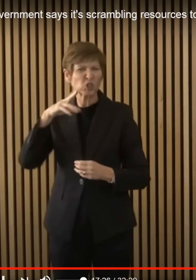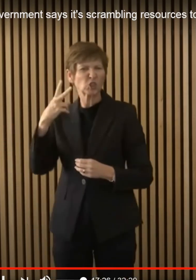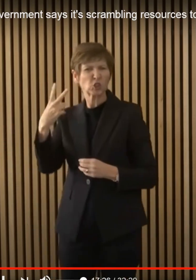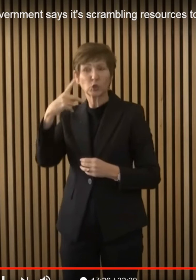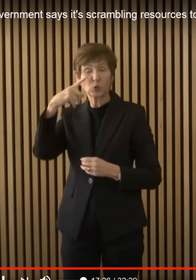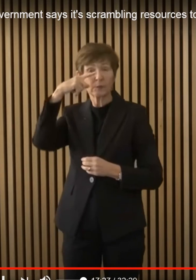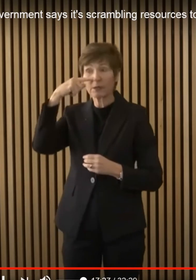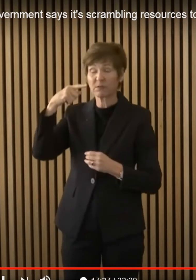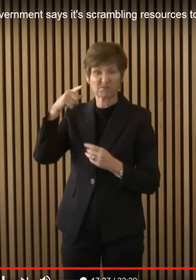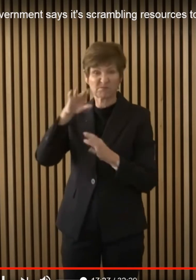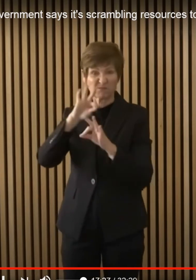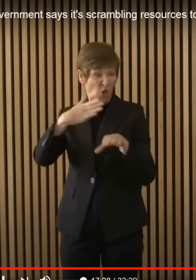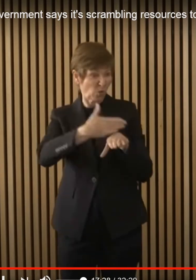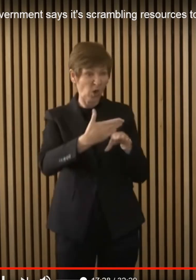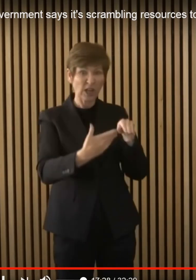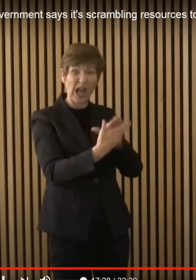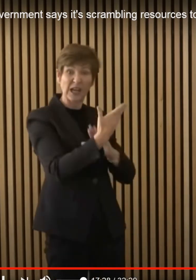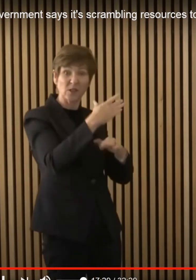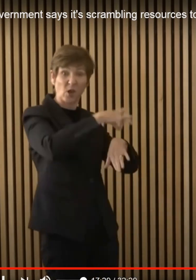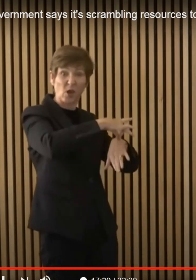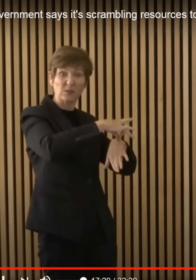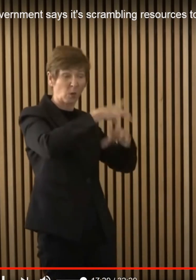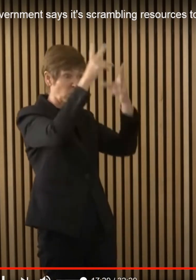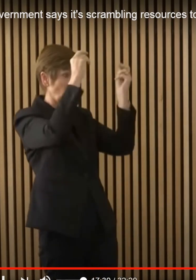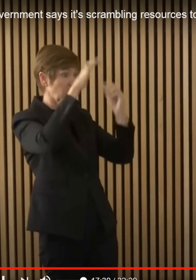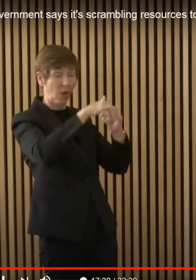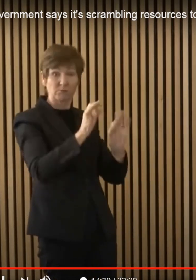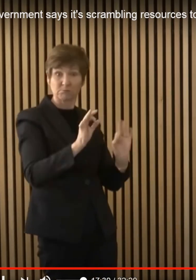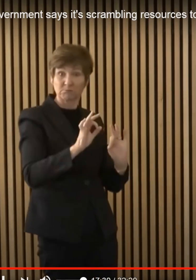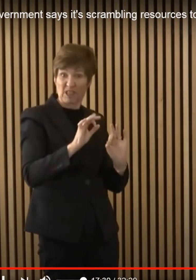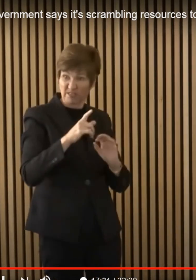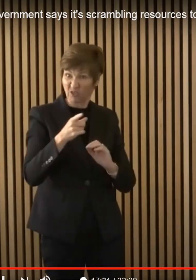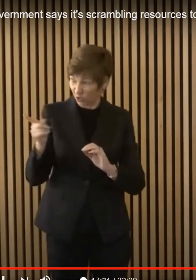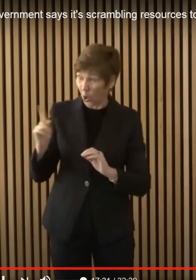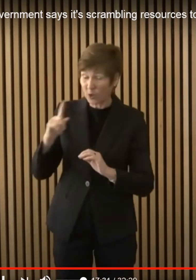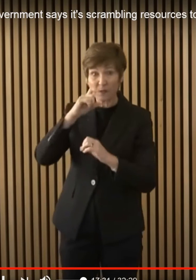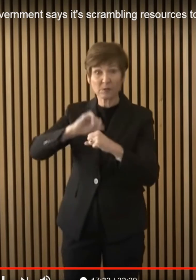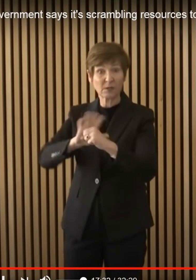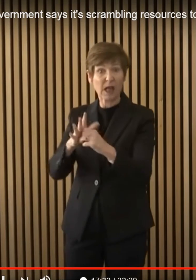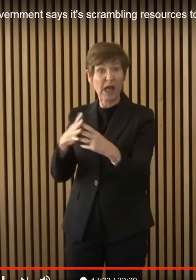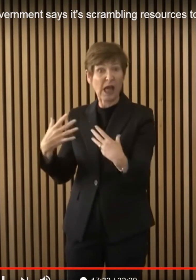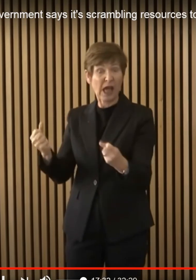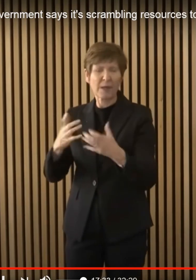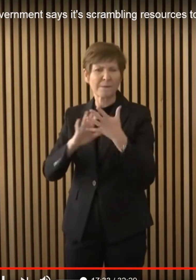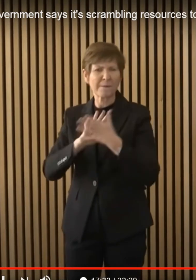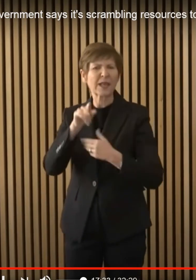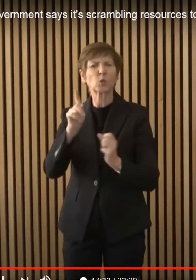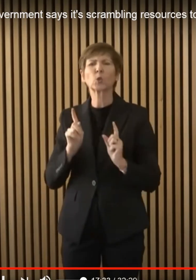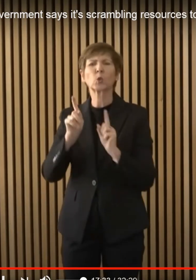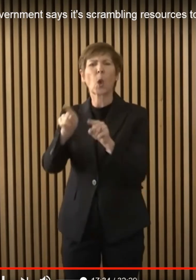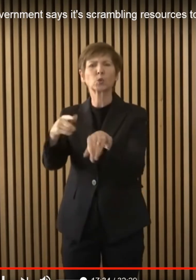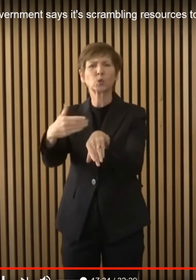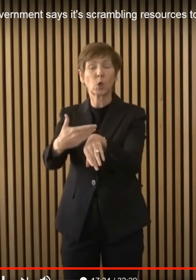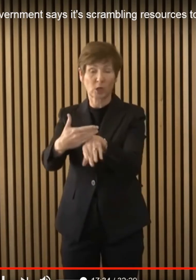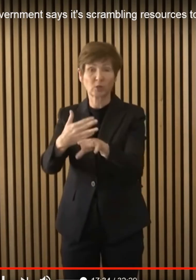So right across the community where there is a major outbreak, then, as we've warned right from